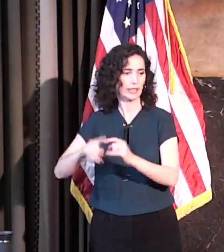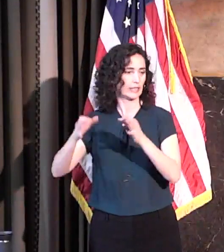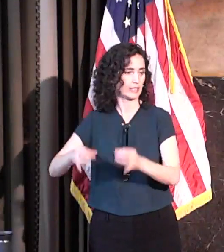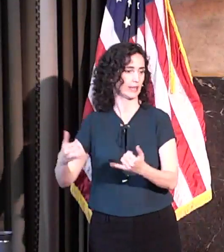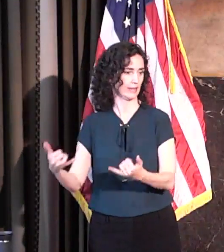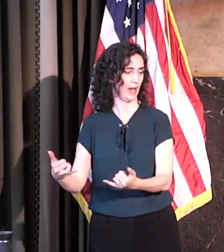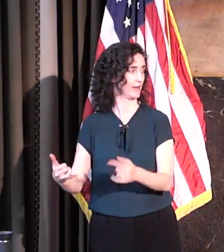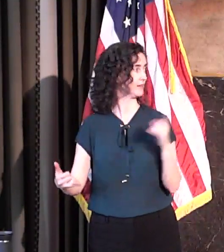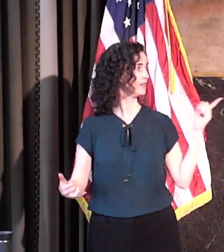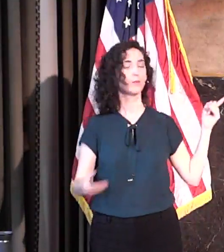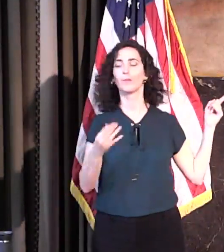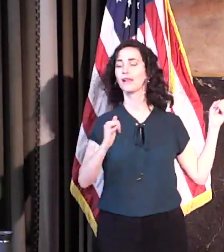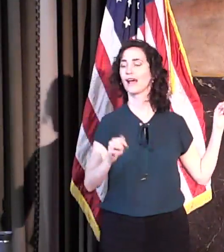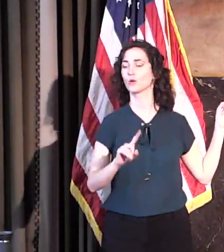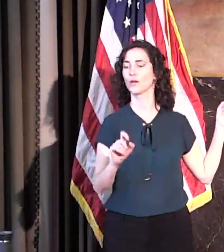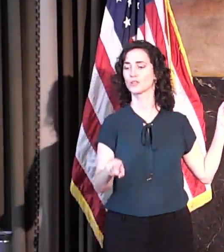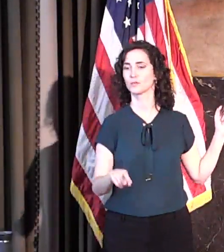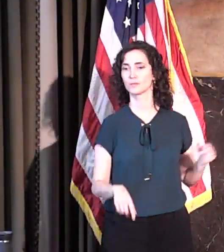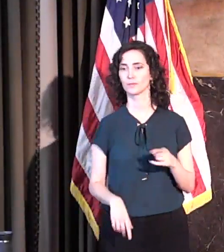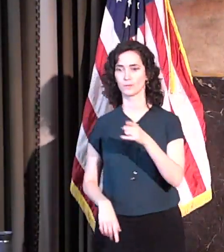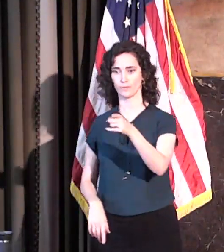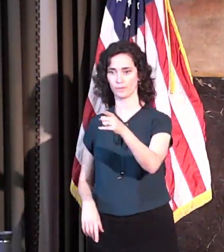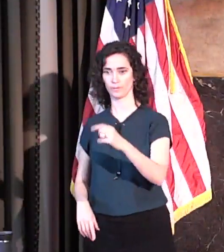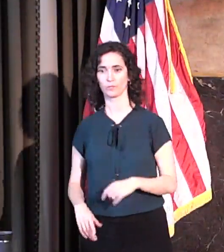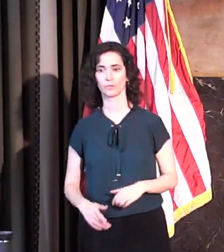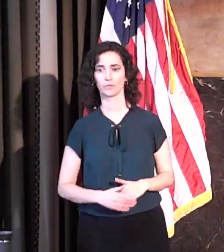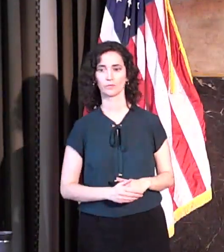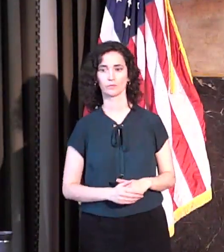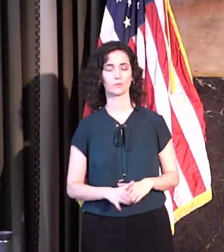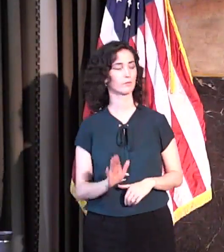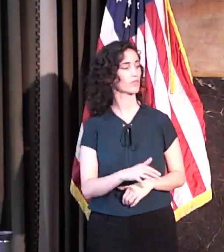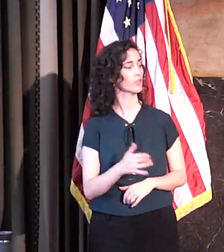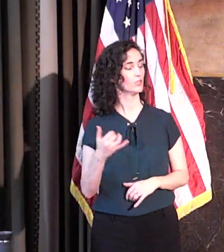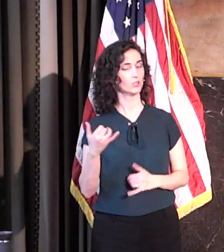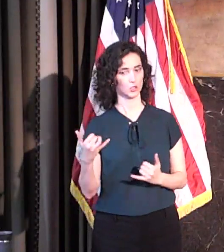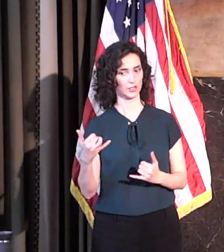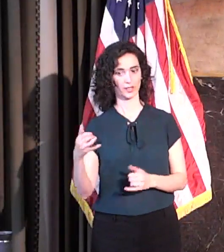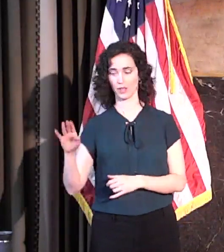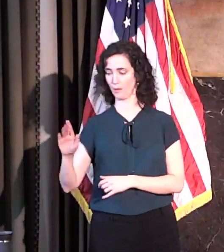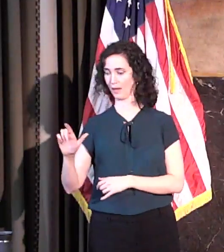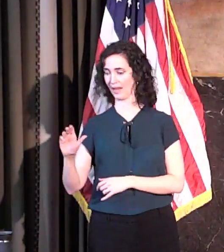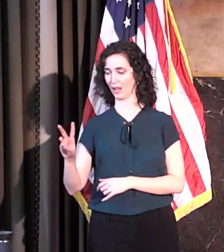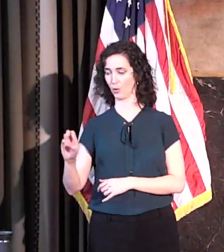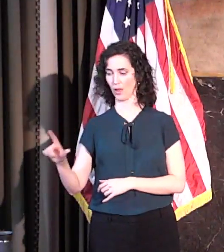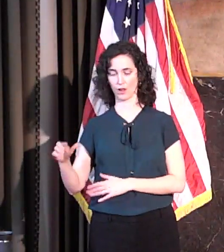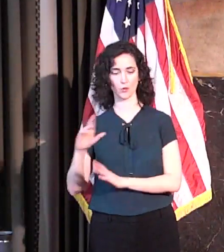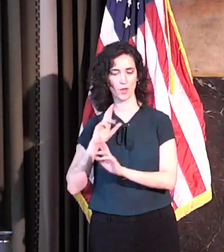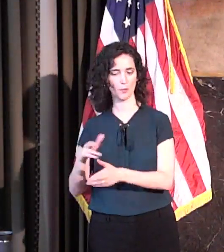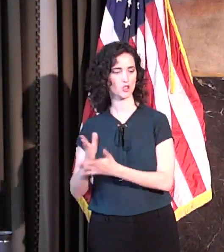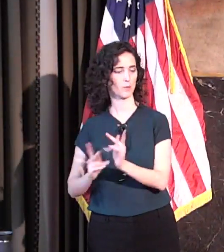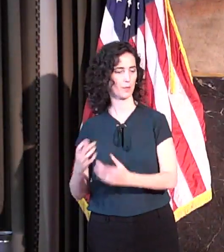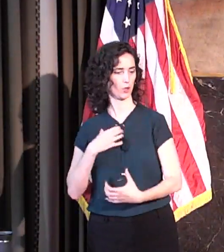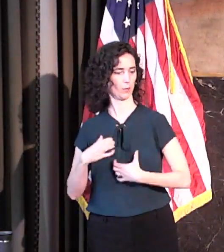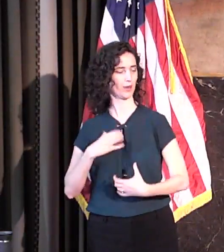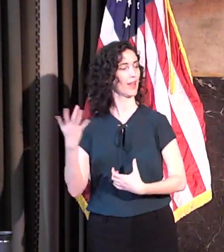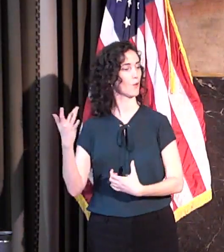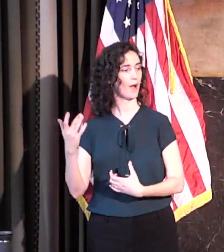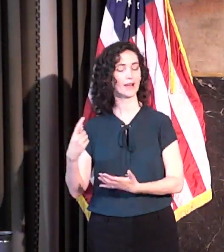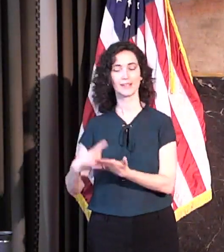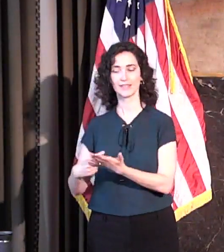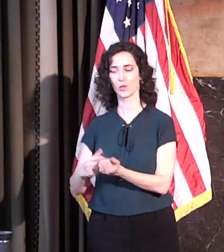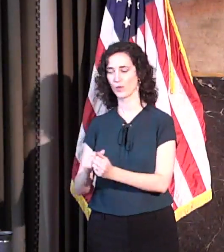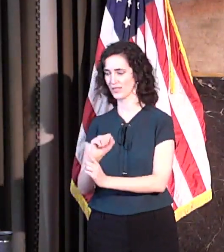one? Yes, sir. On that note, today we heard criticism of the Hush-Blackwell report that it only delved into issues that had previously been reported,